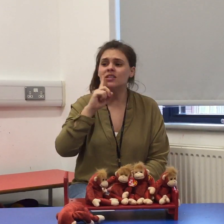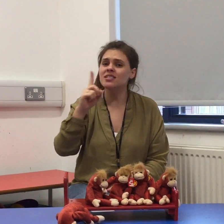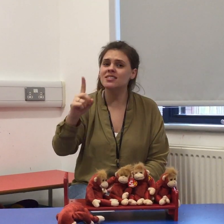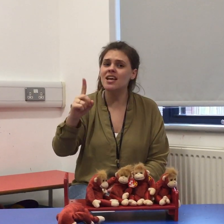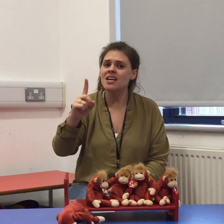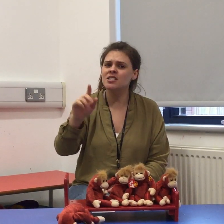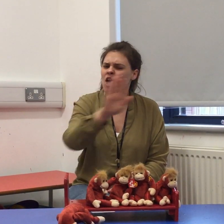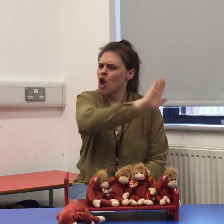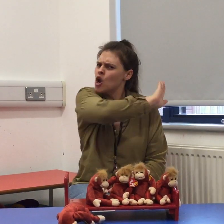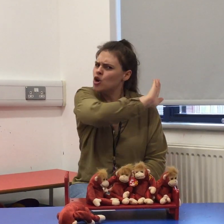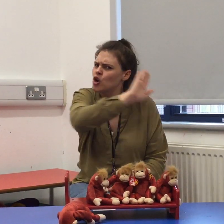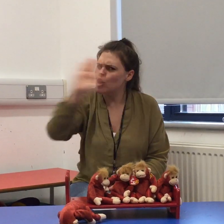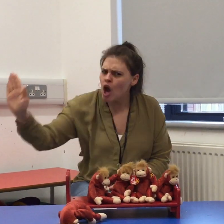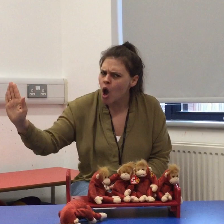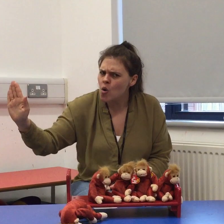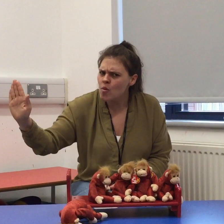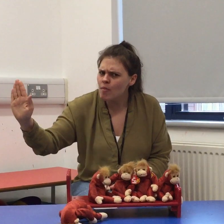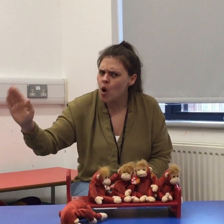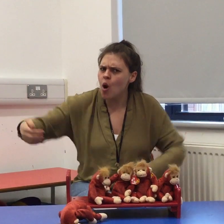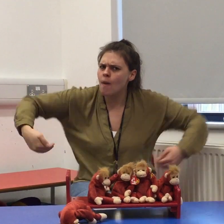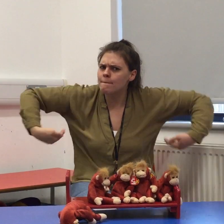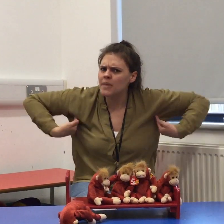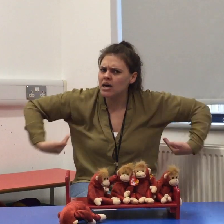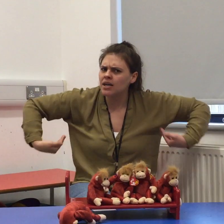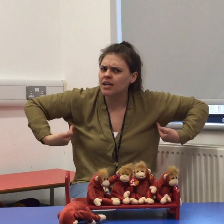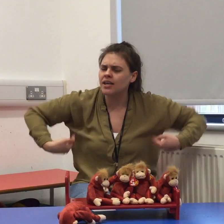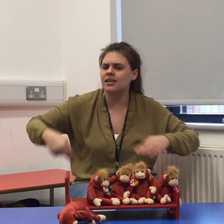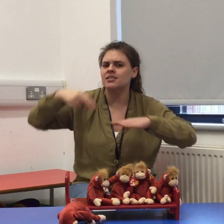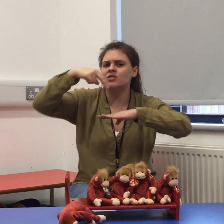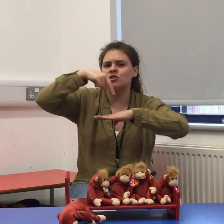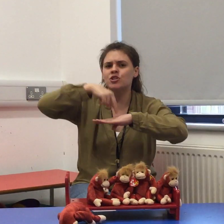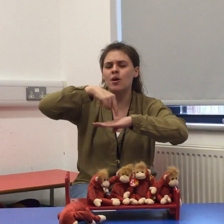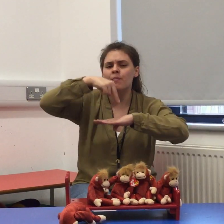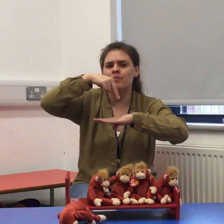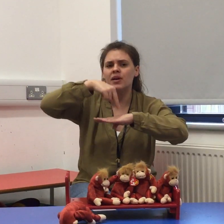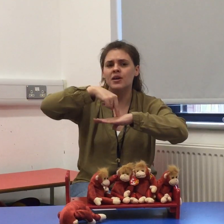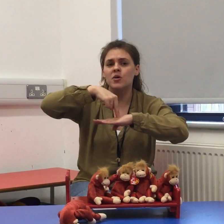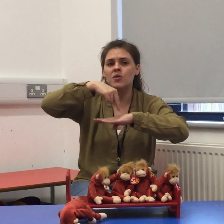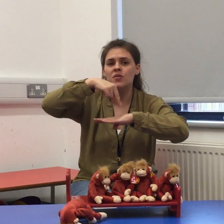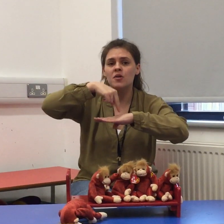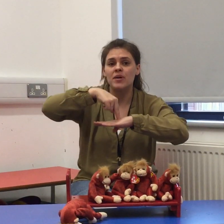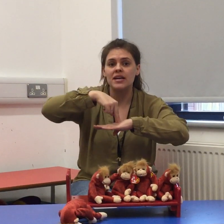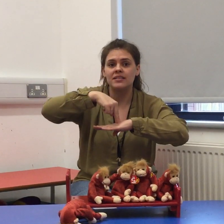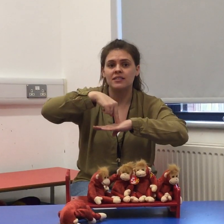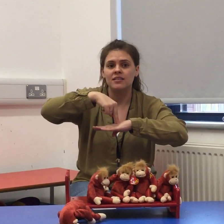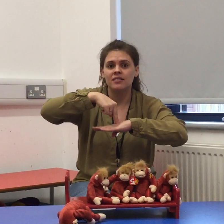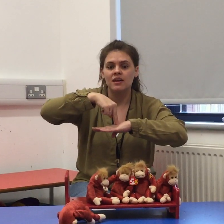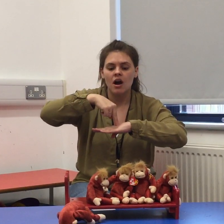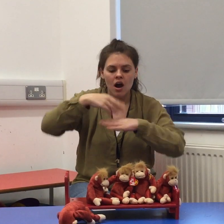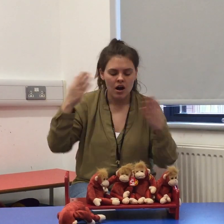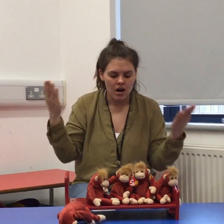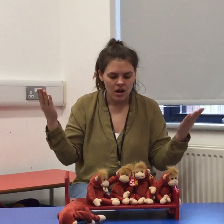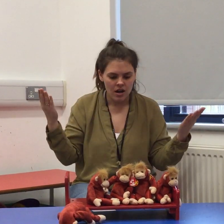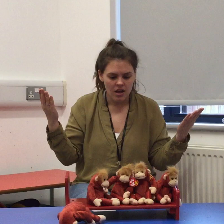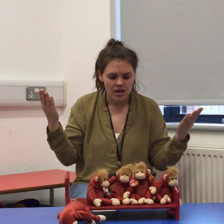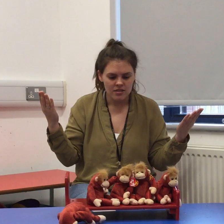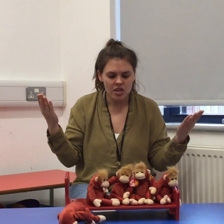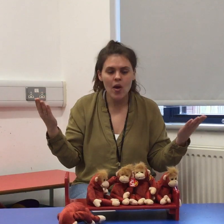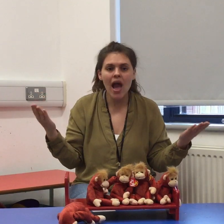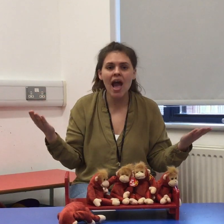doctor said, no more monkeys jumping on the bed. So